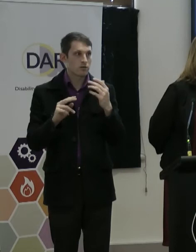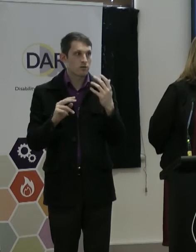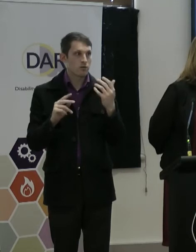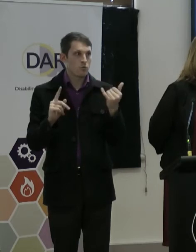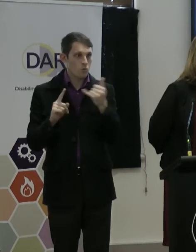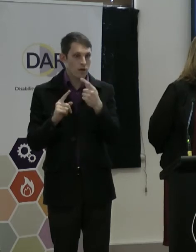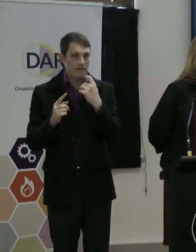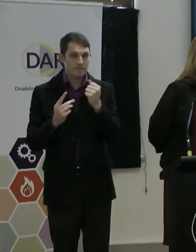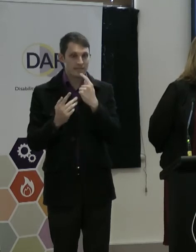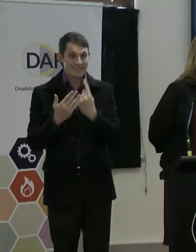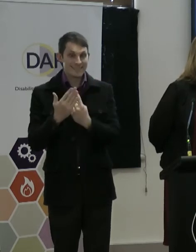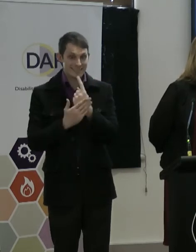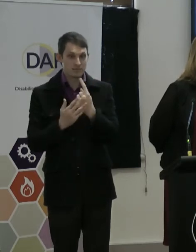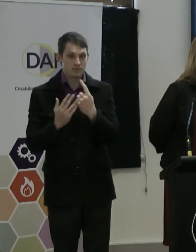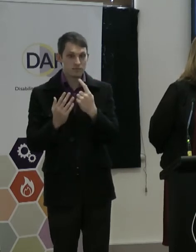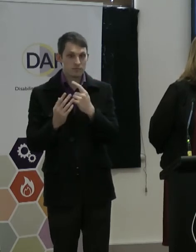both sides.